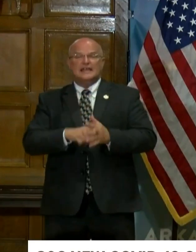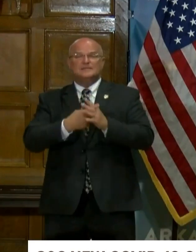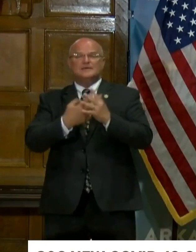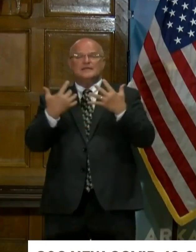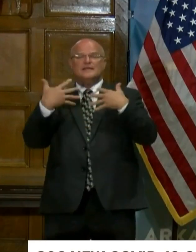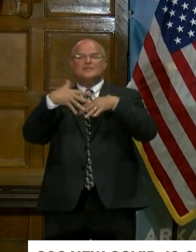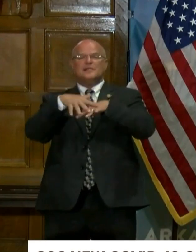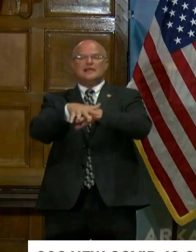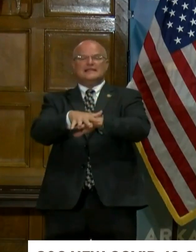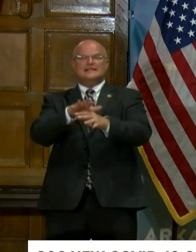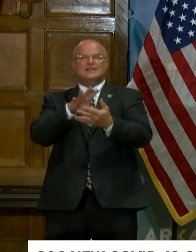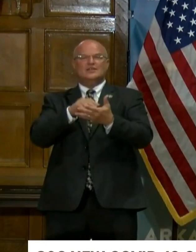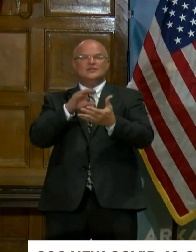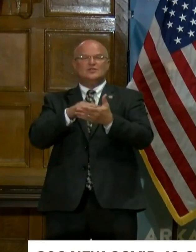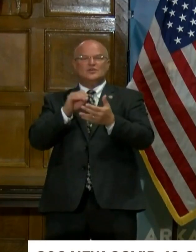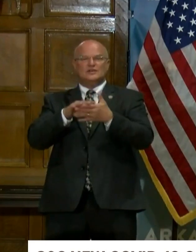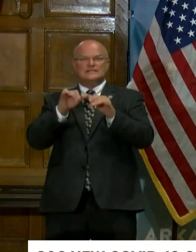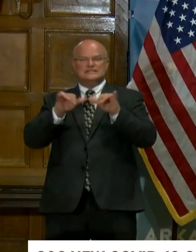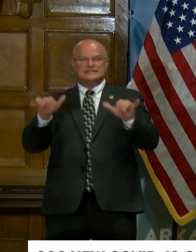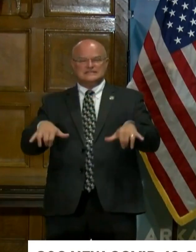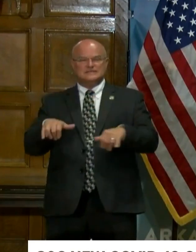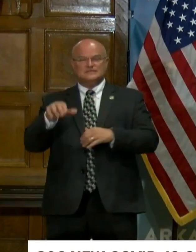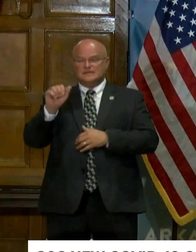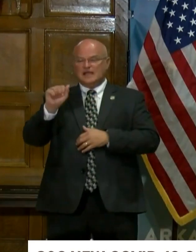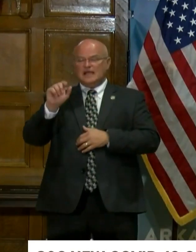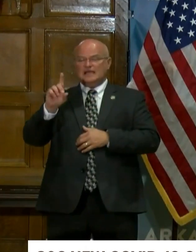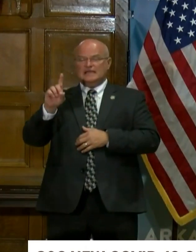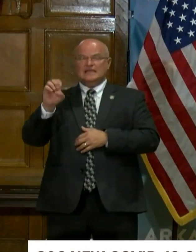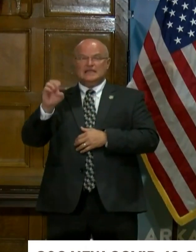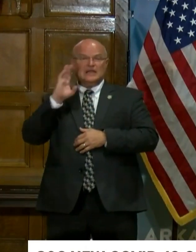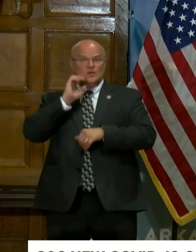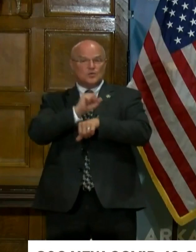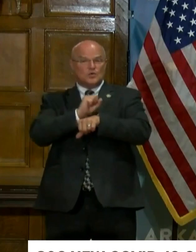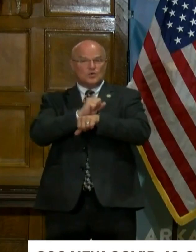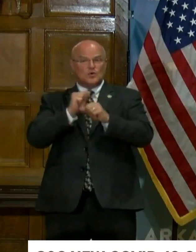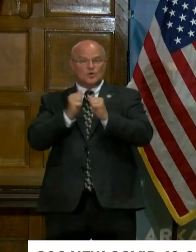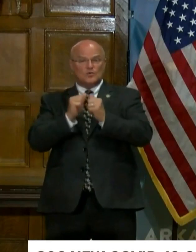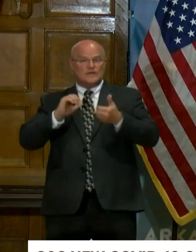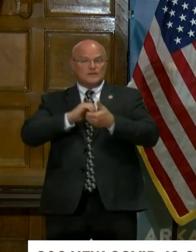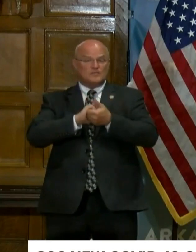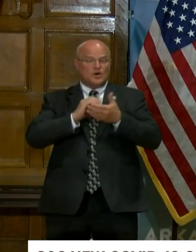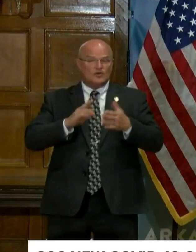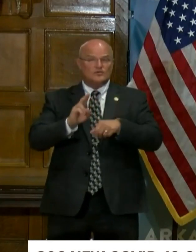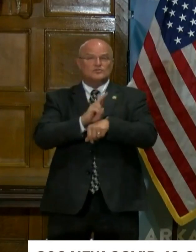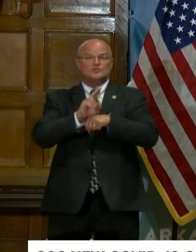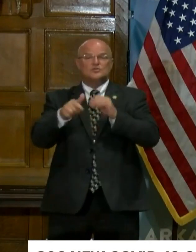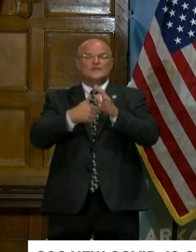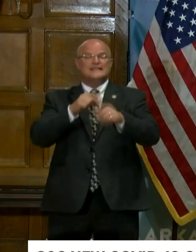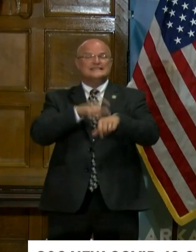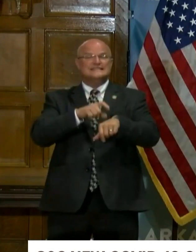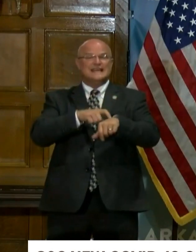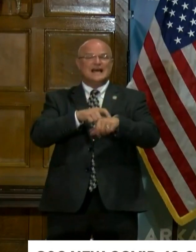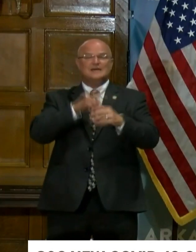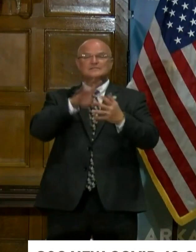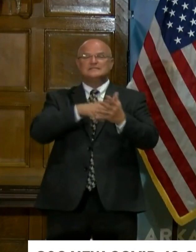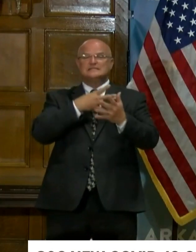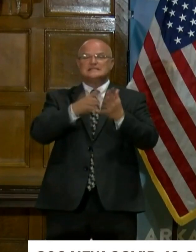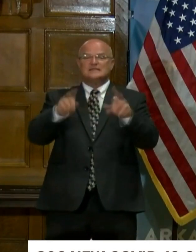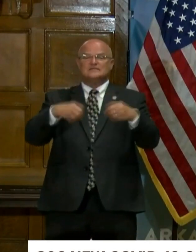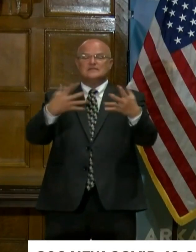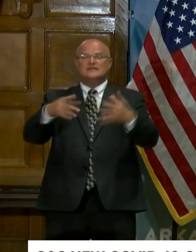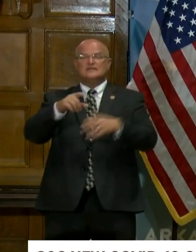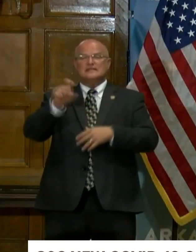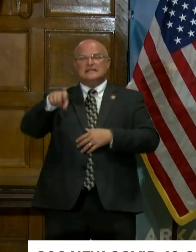blended learning system. ADE will work with our Ready for Learning partner organizations to use this extra time to schedule and deliver